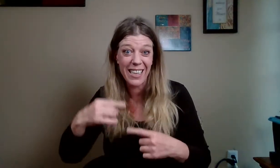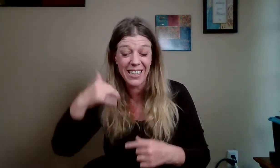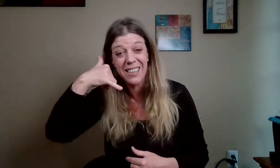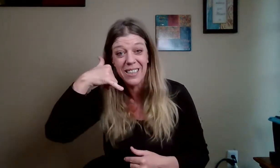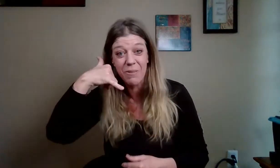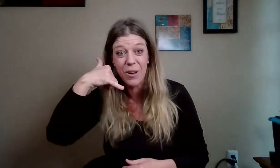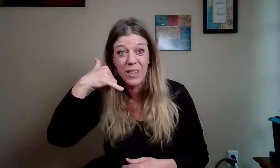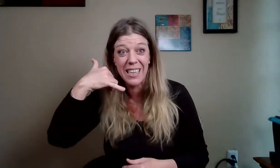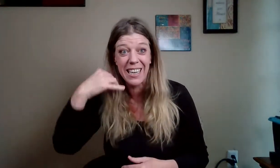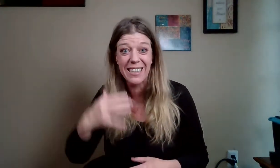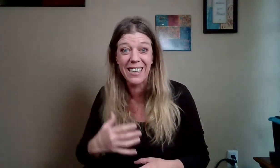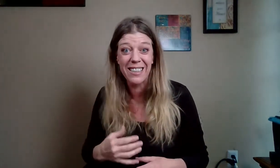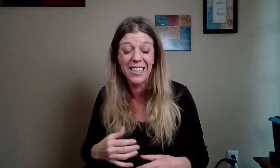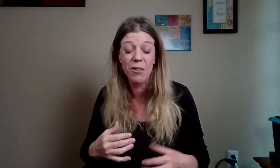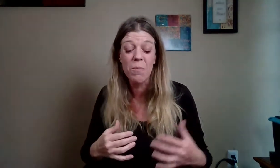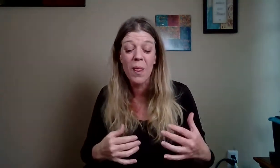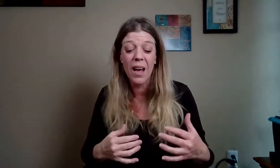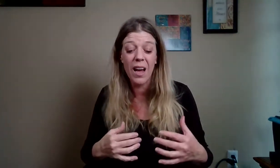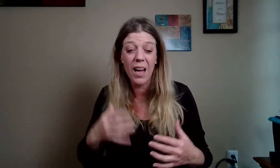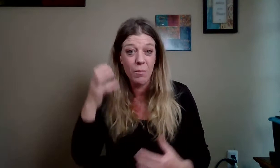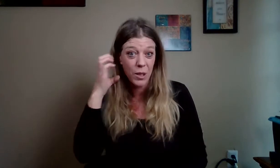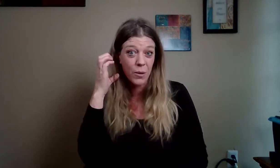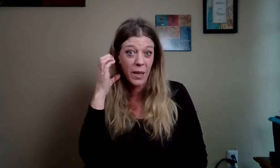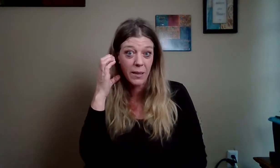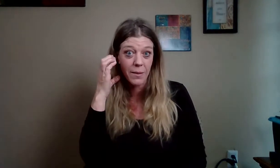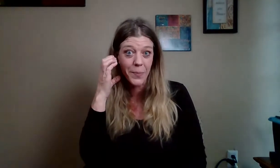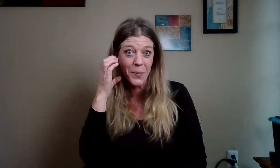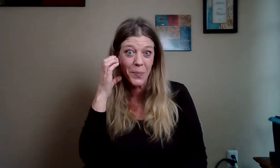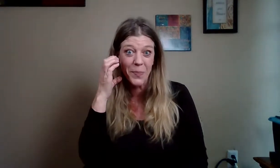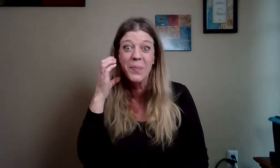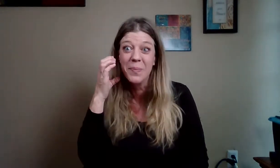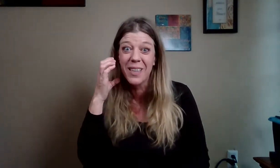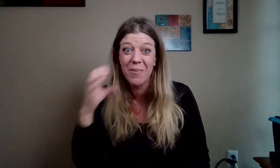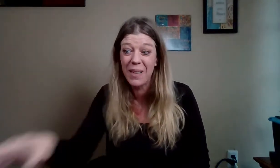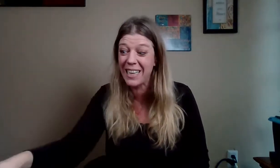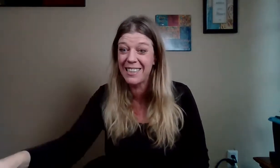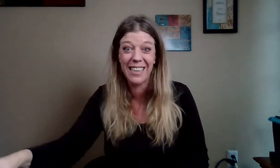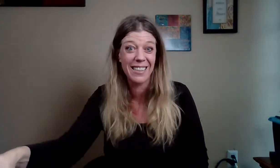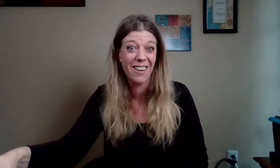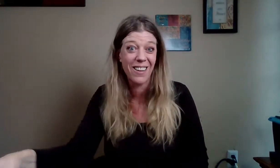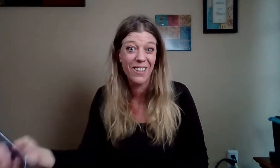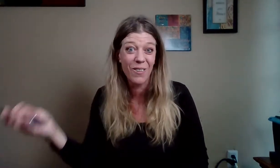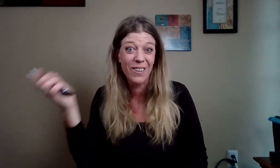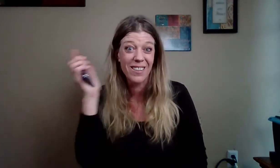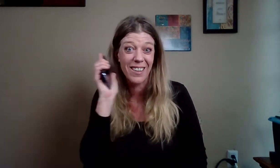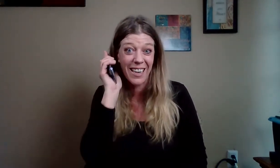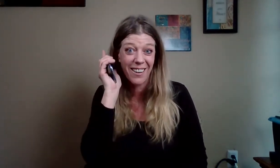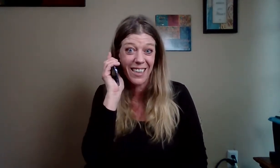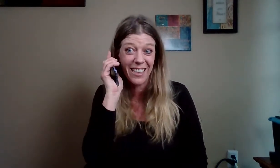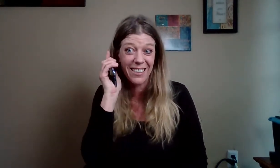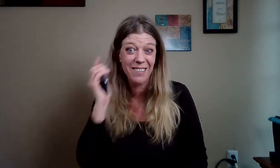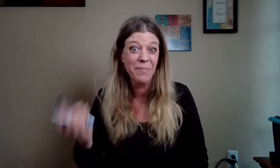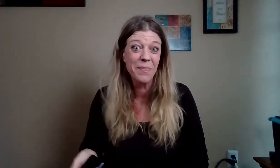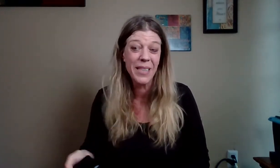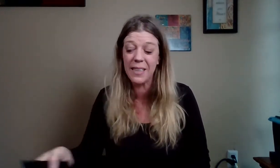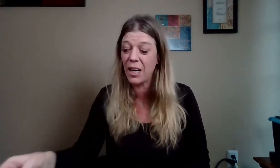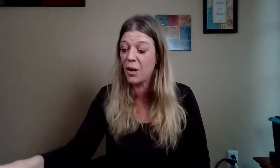sign. This is phone in ASL too, to this because that's how all the phones are nowadays.